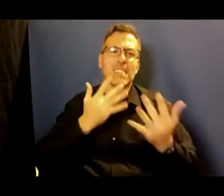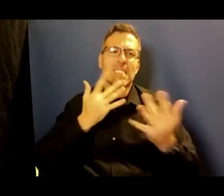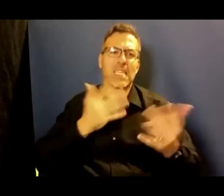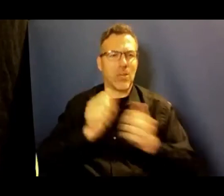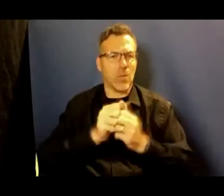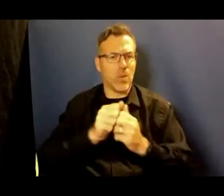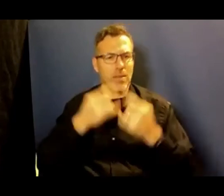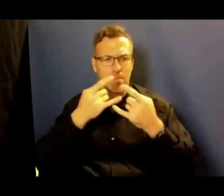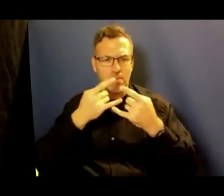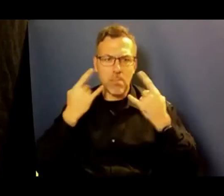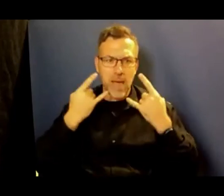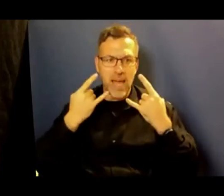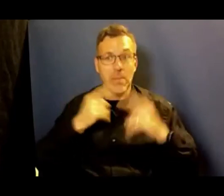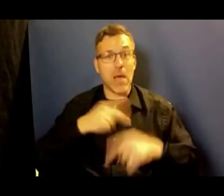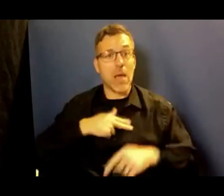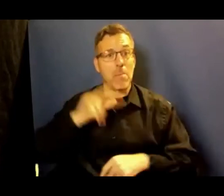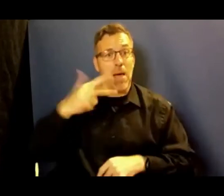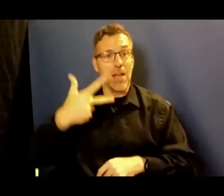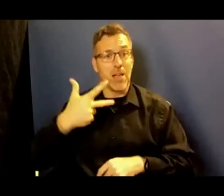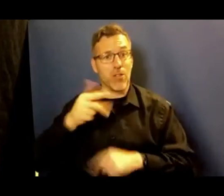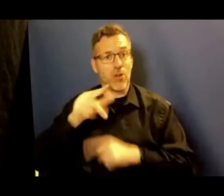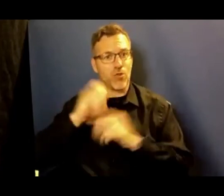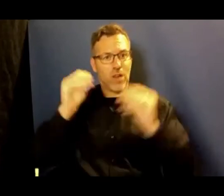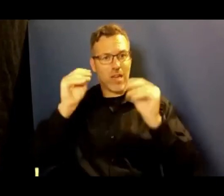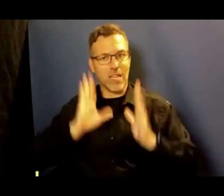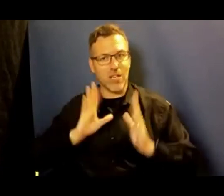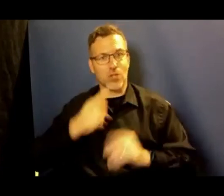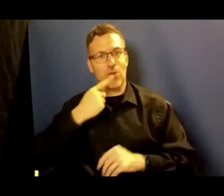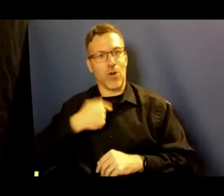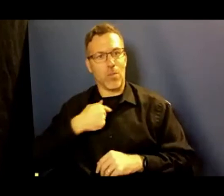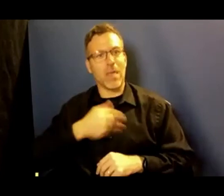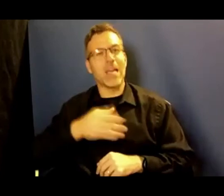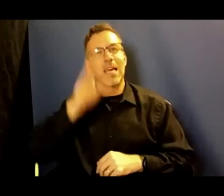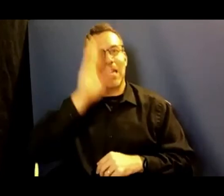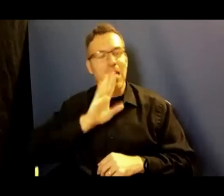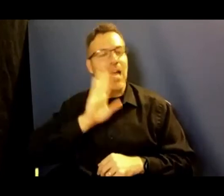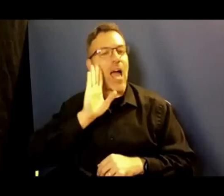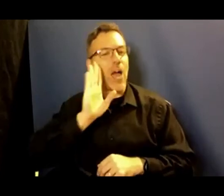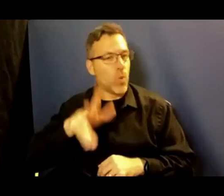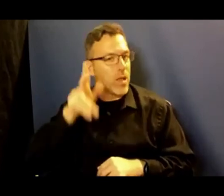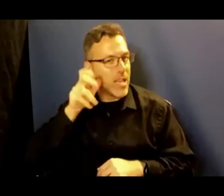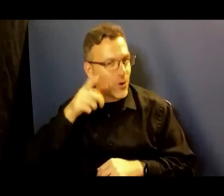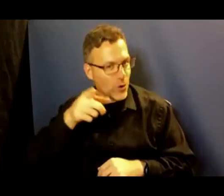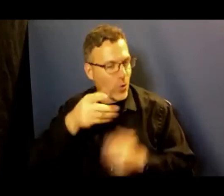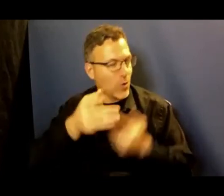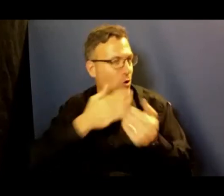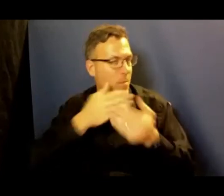grade teacher told me, she was a missionary, that God will hear you, so it's okay, go ahead.